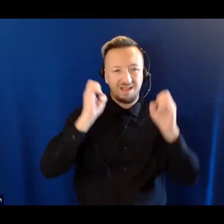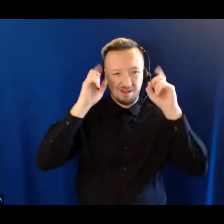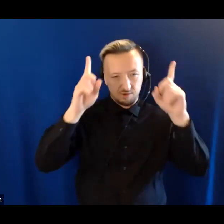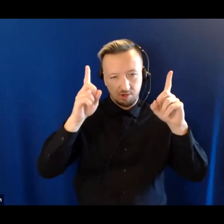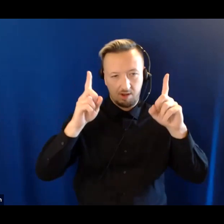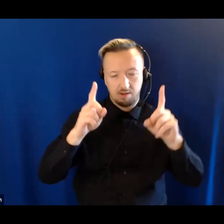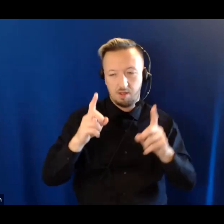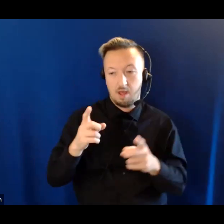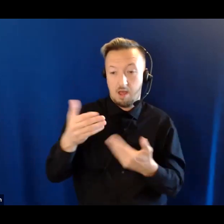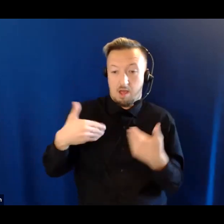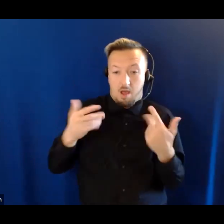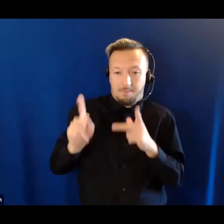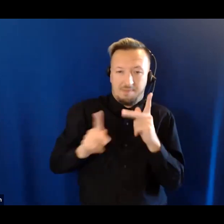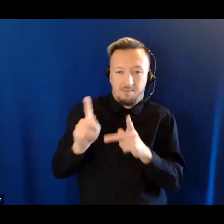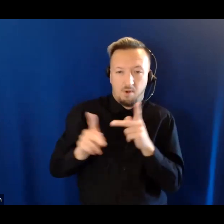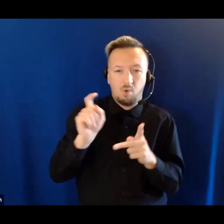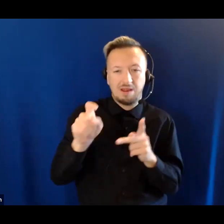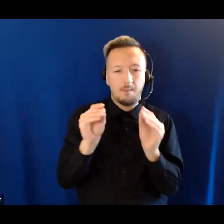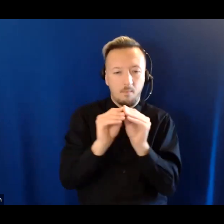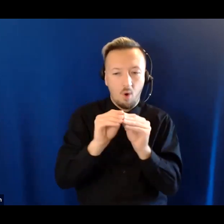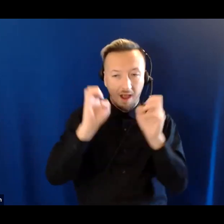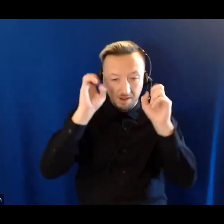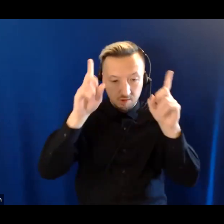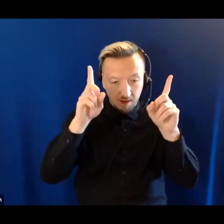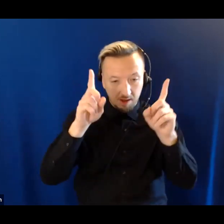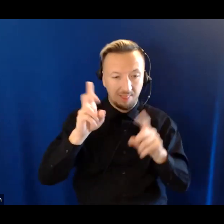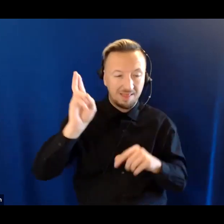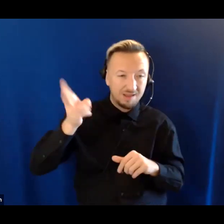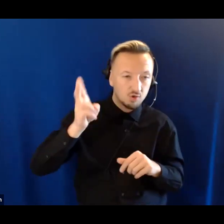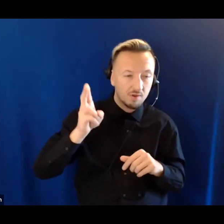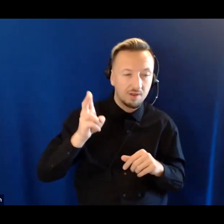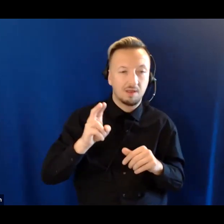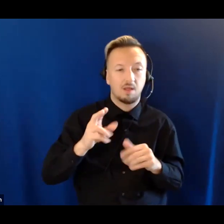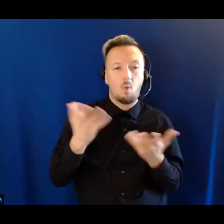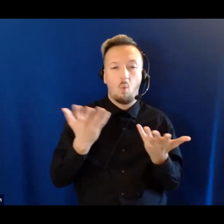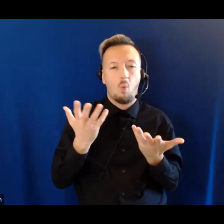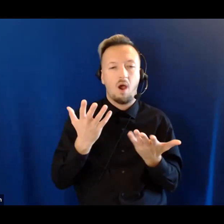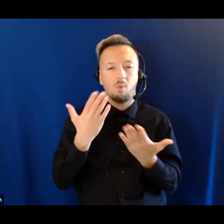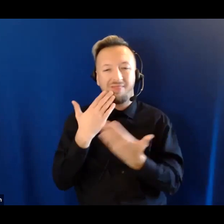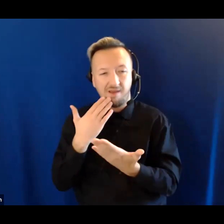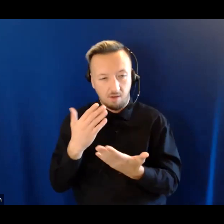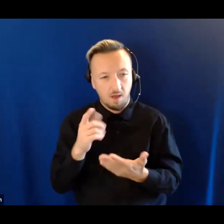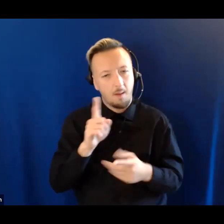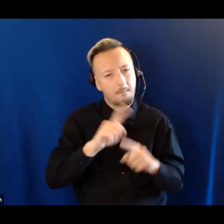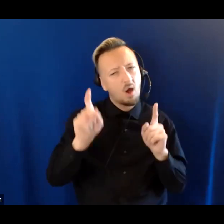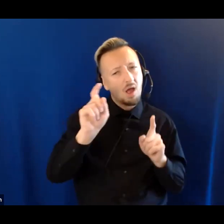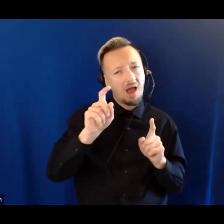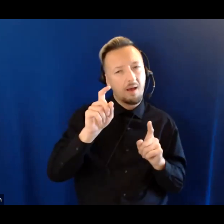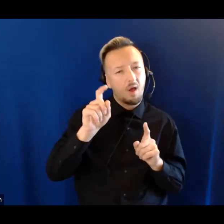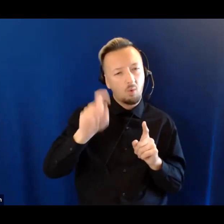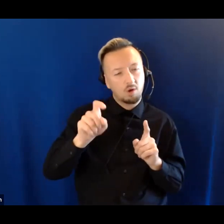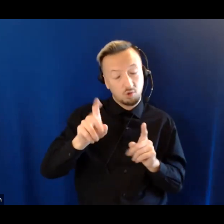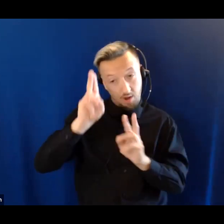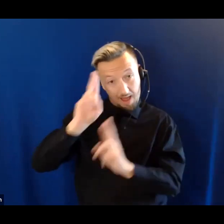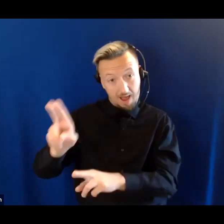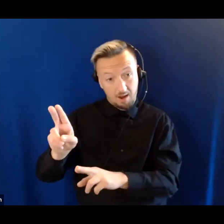bring young people in to tell them, one, the history that we have and how thankful they should be for it, although we should honor that. And then